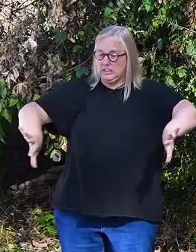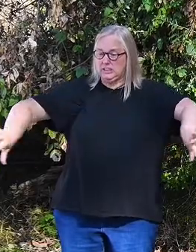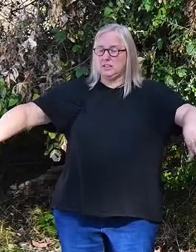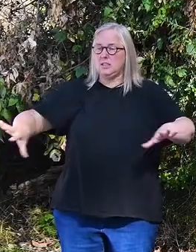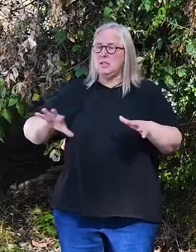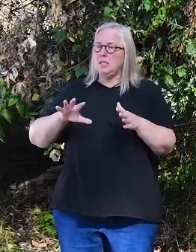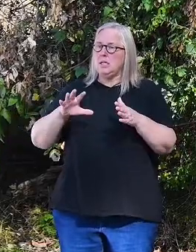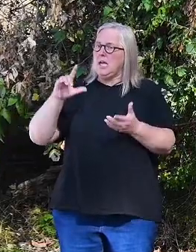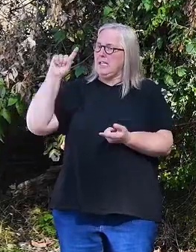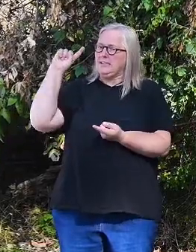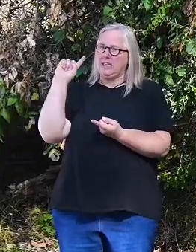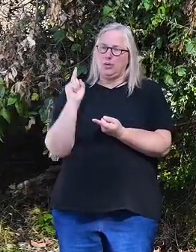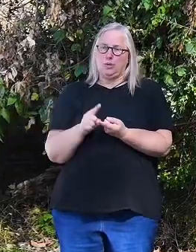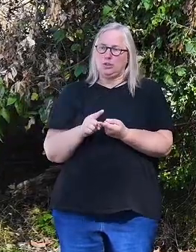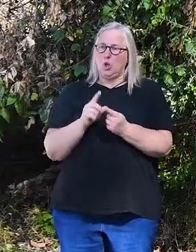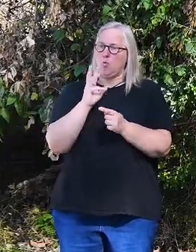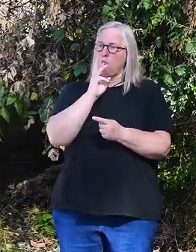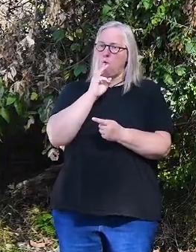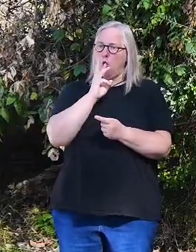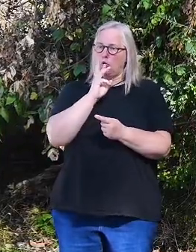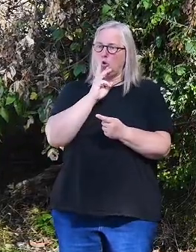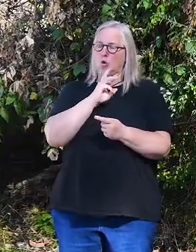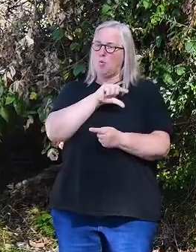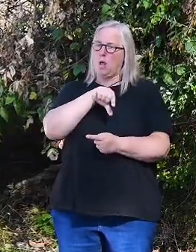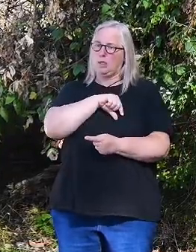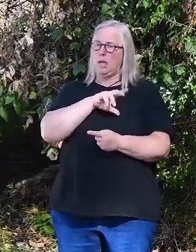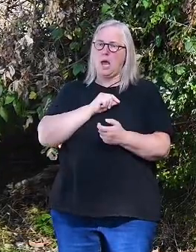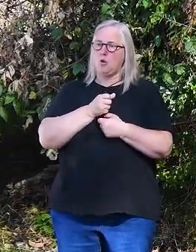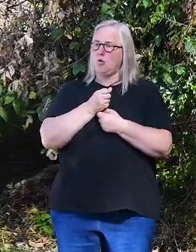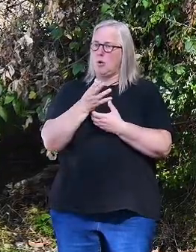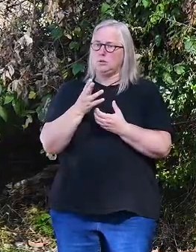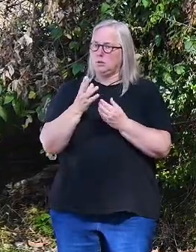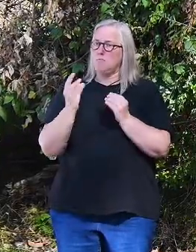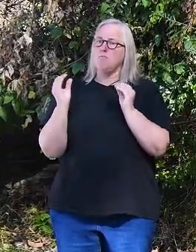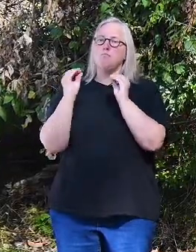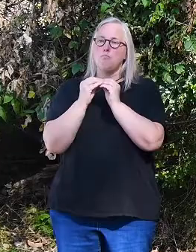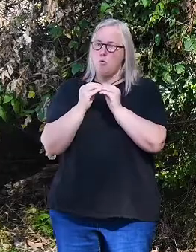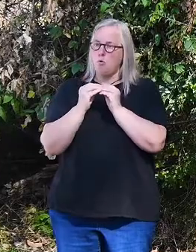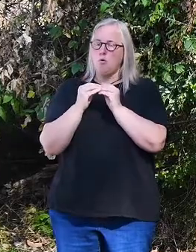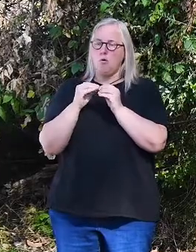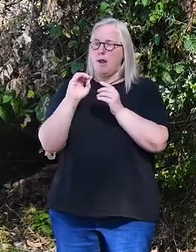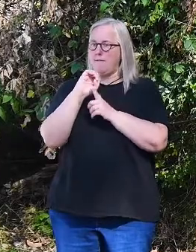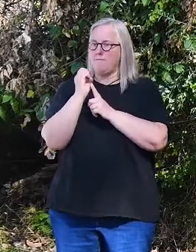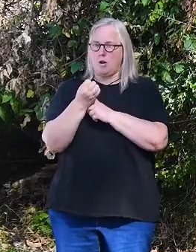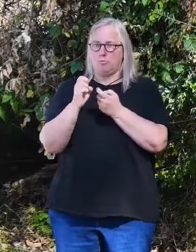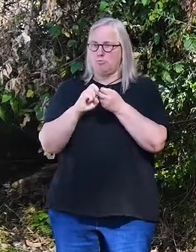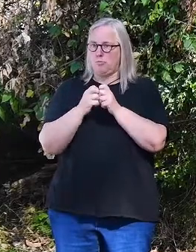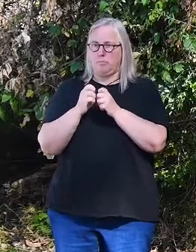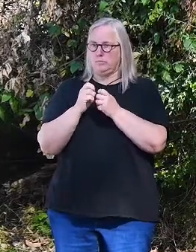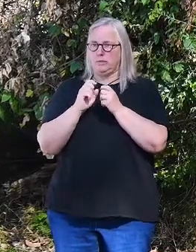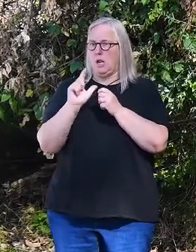decreasing the water quality and causing additional environmental issues downstream.